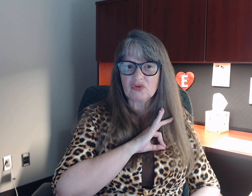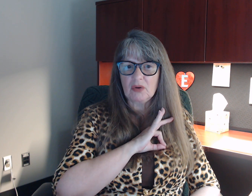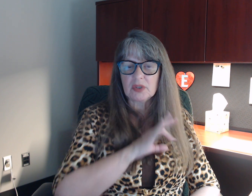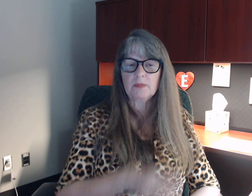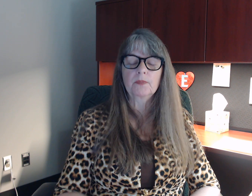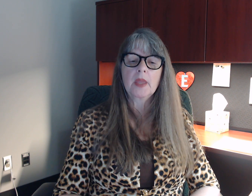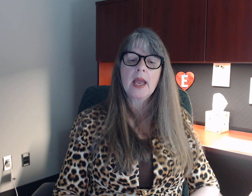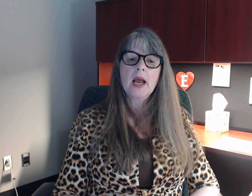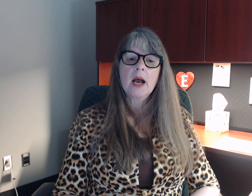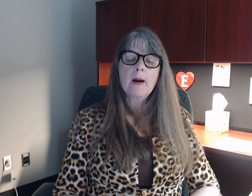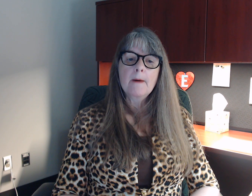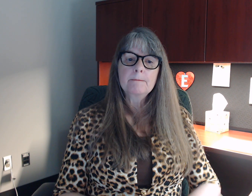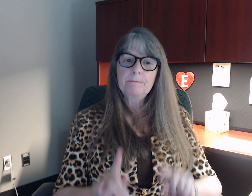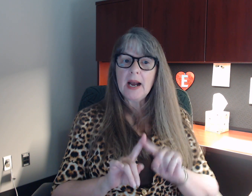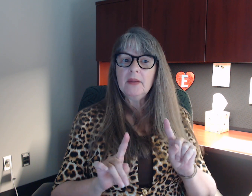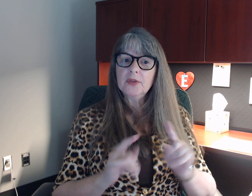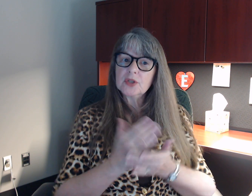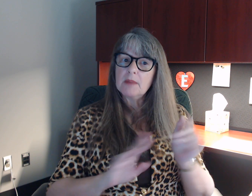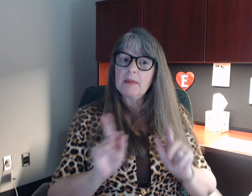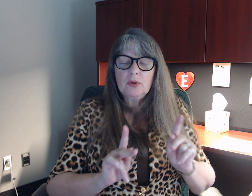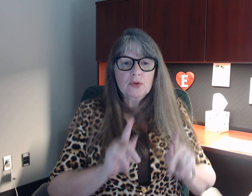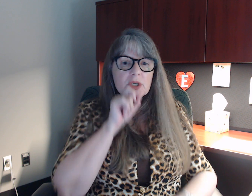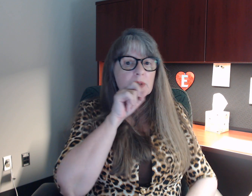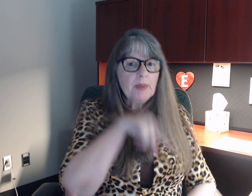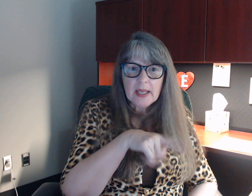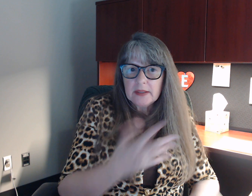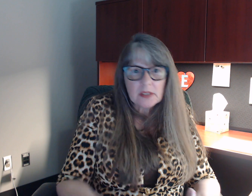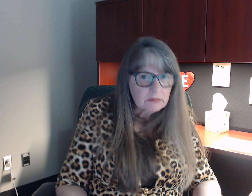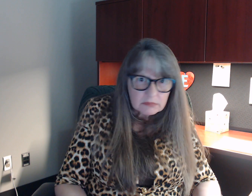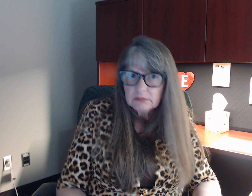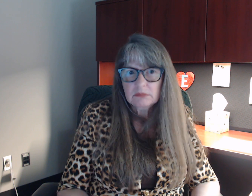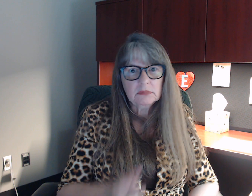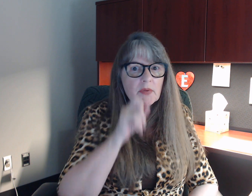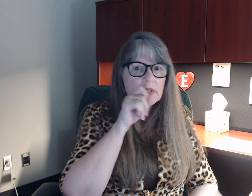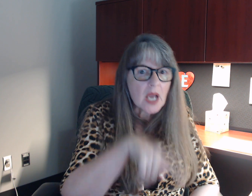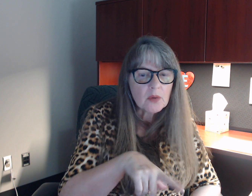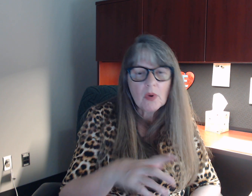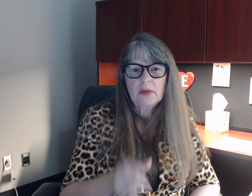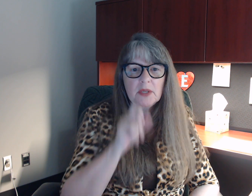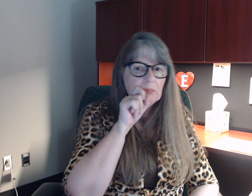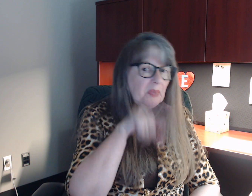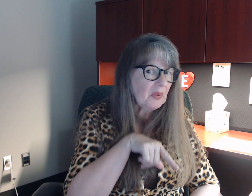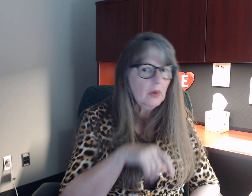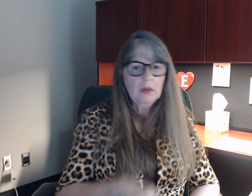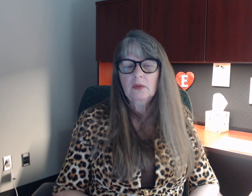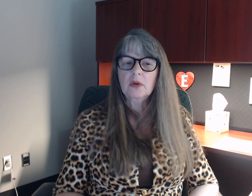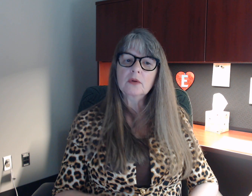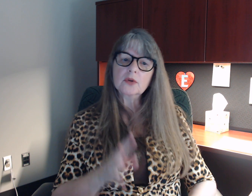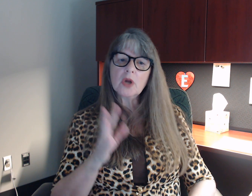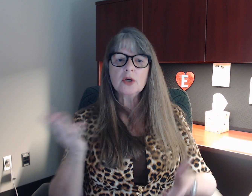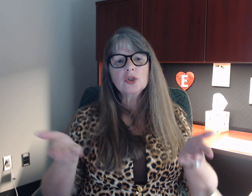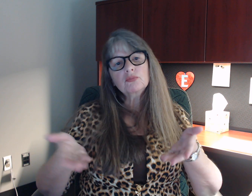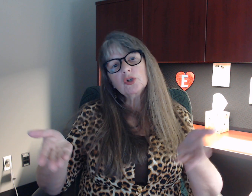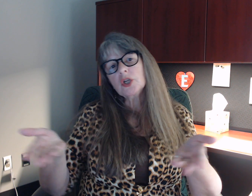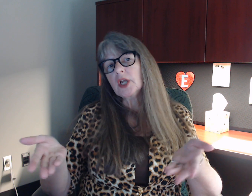gross. But there's some people who just spit on the sidewalk, and they're talking to you, chat chat chat